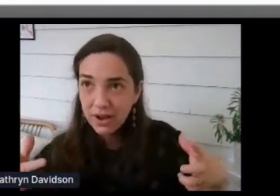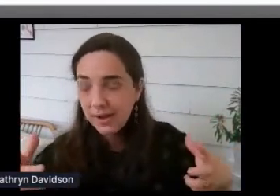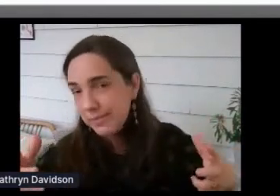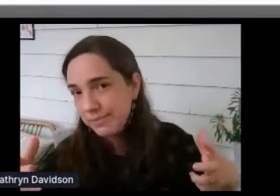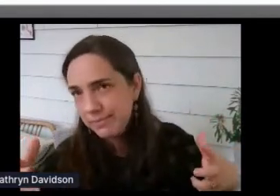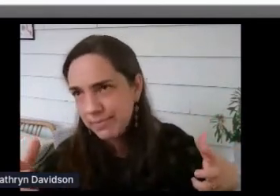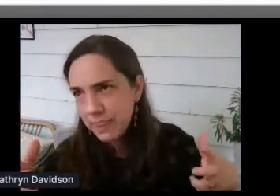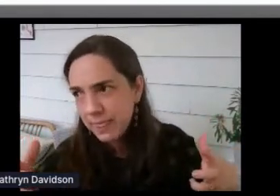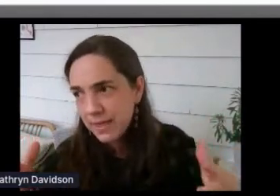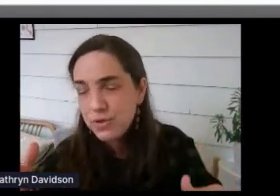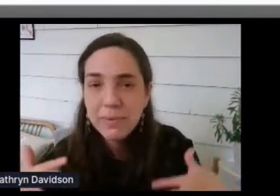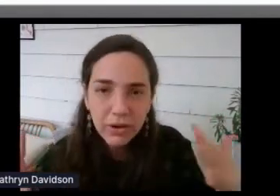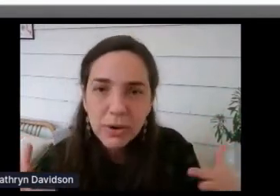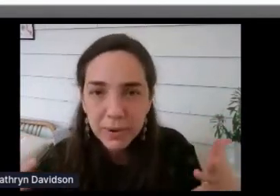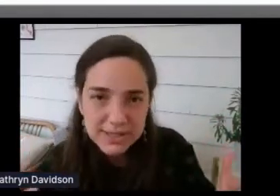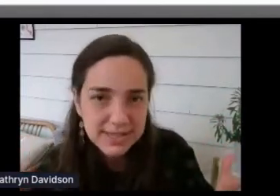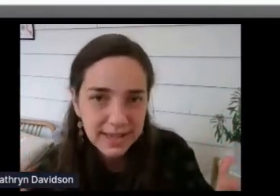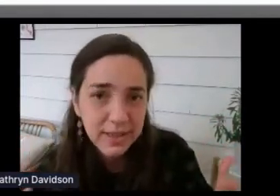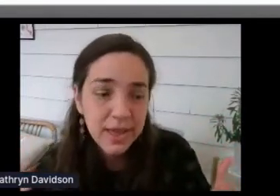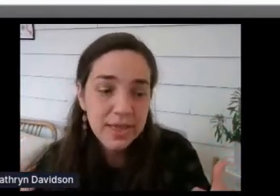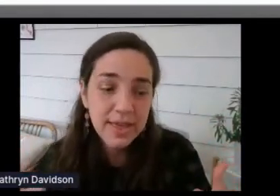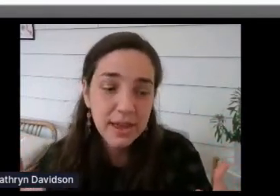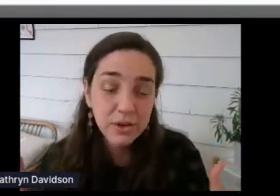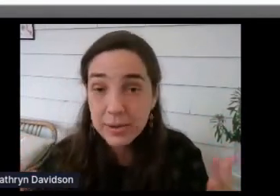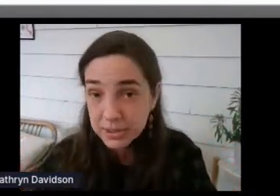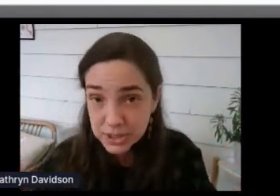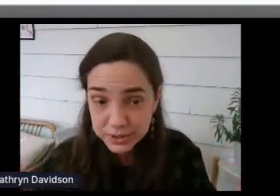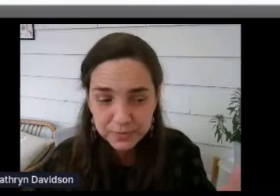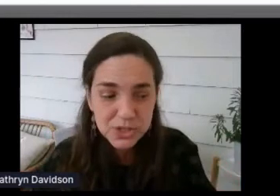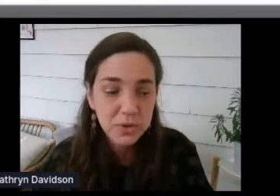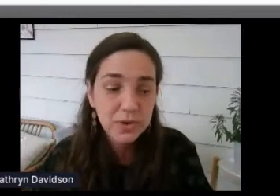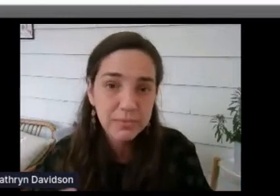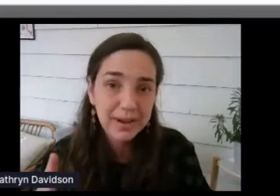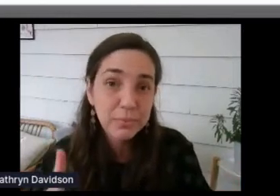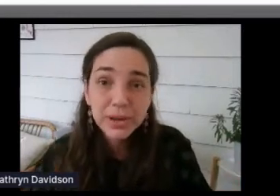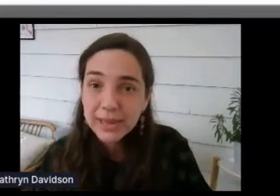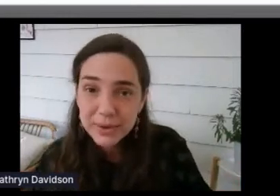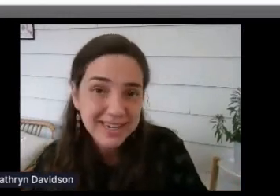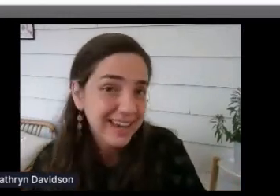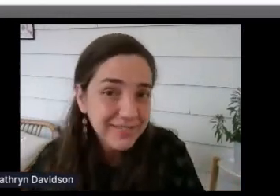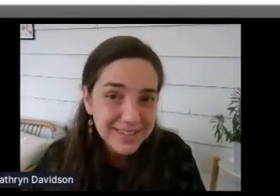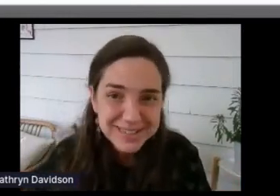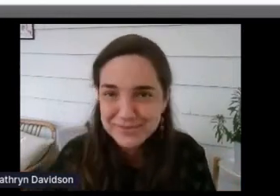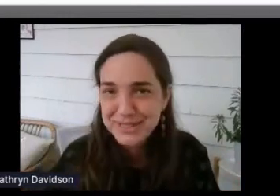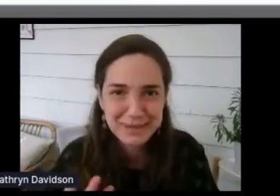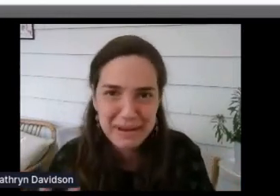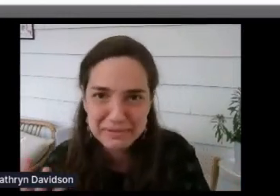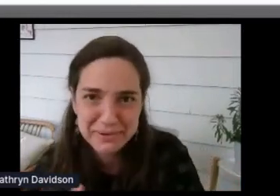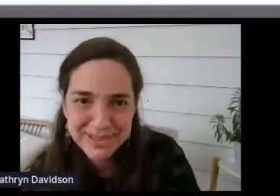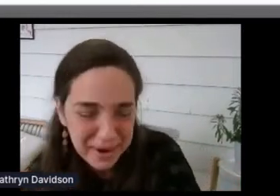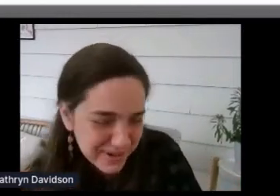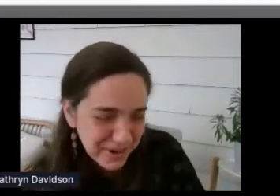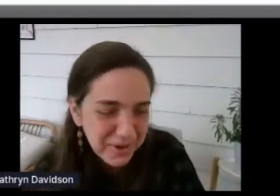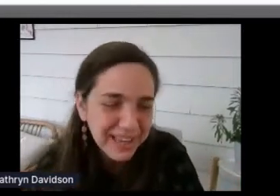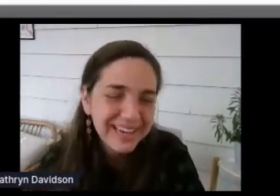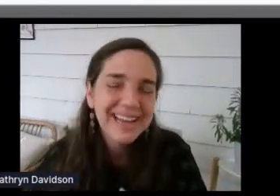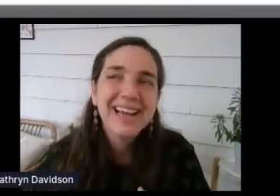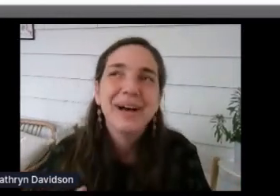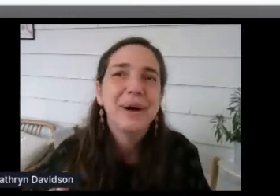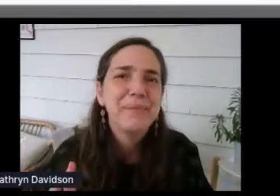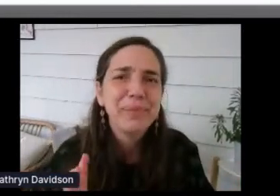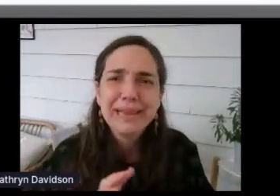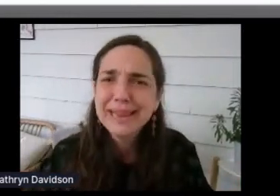of numerical processing that you're able to do. So pre-linguistic infants that can't use language at all